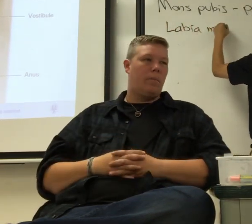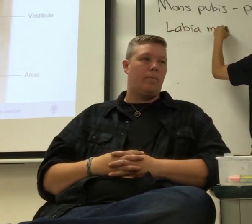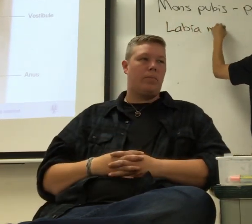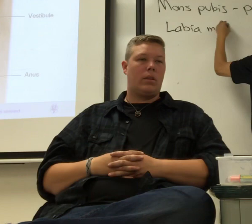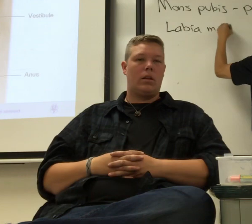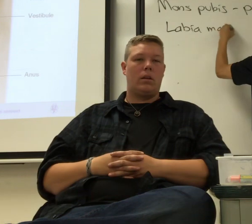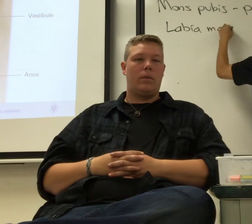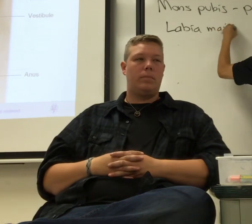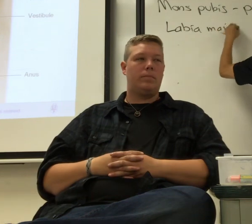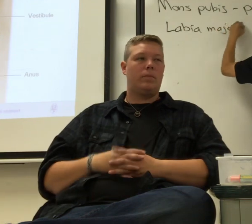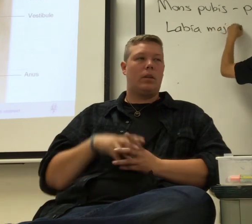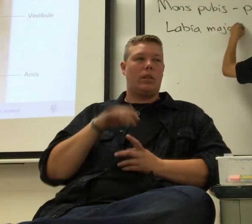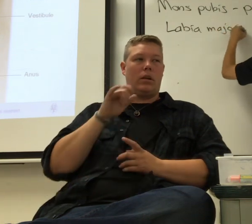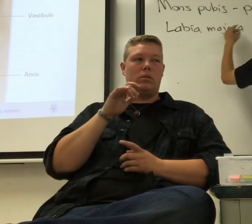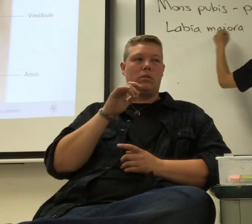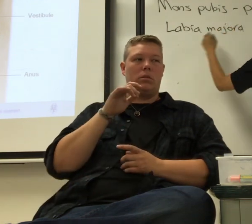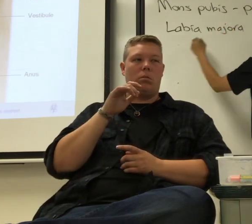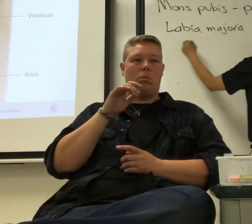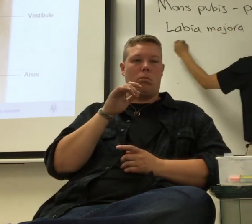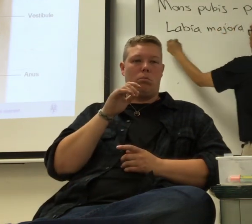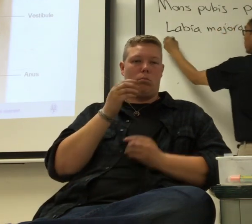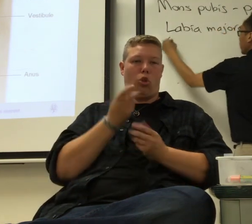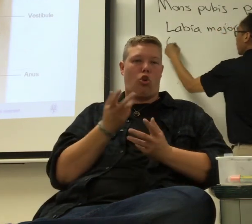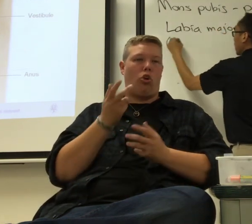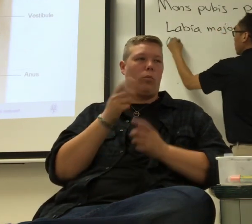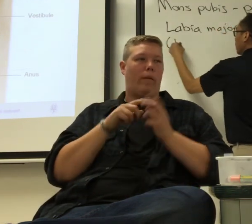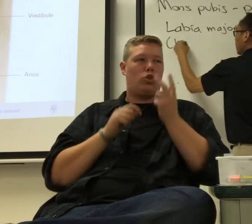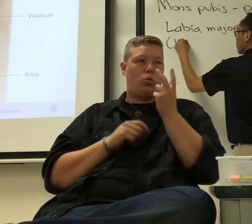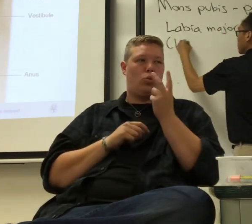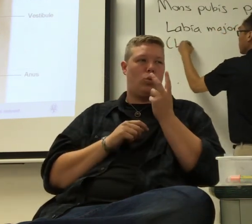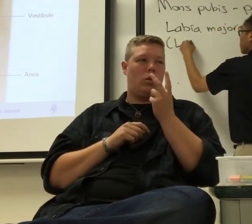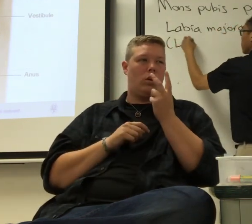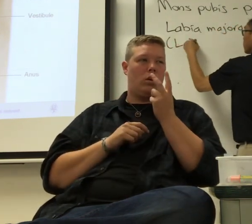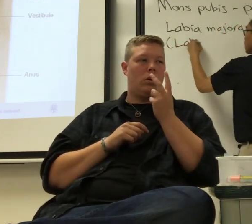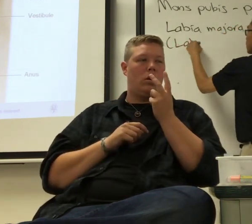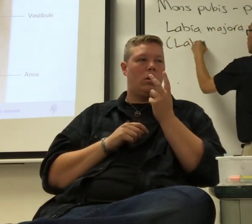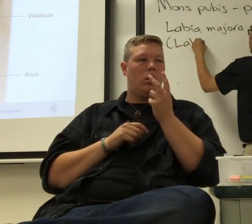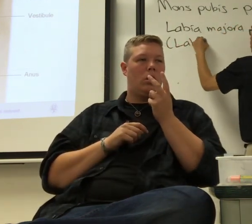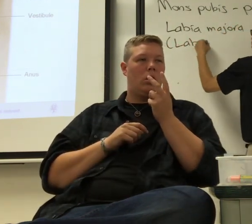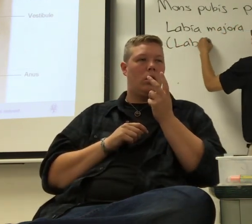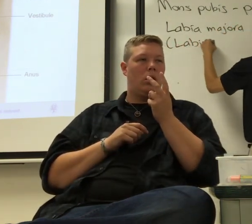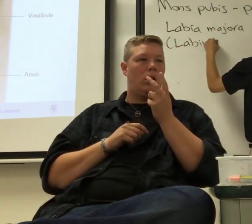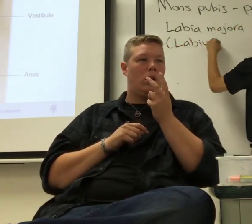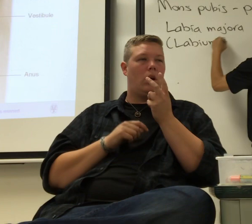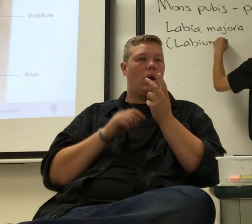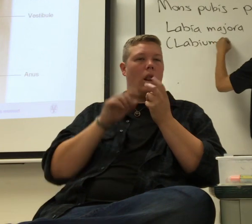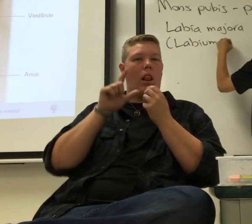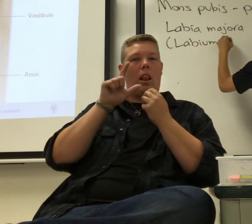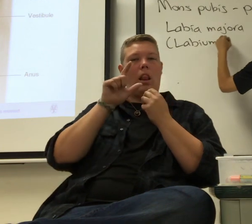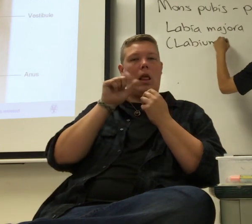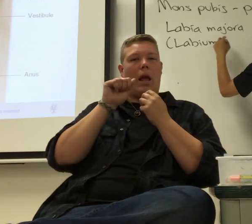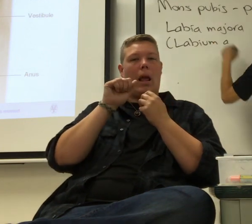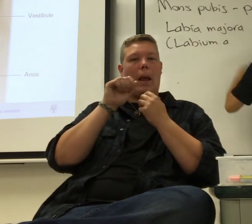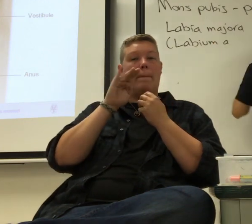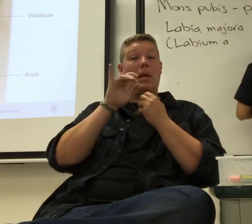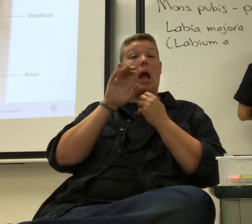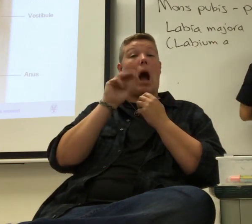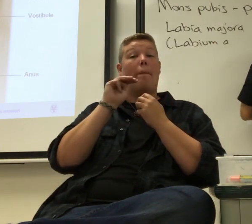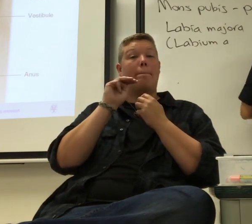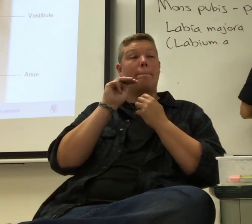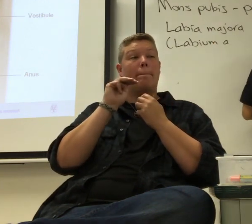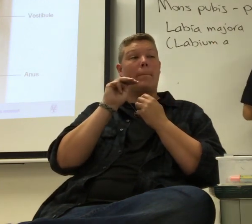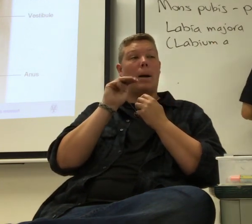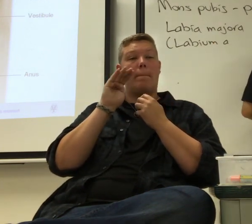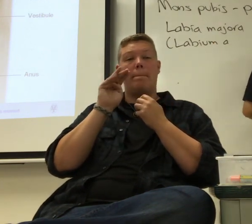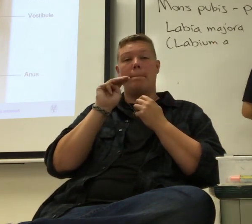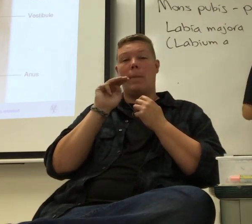Labia majora is plural. You got two of them. If you ever see the term labium majus,